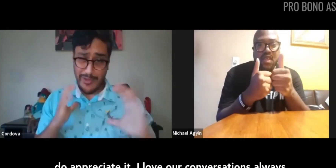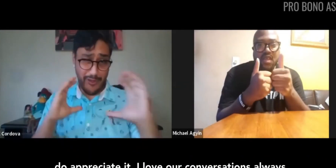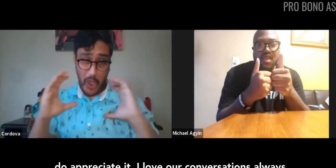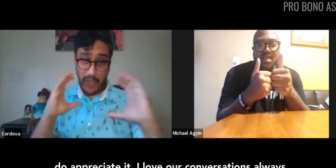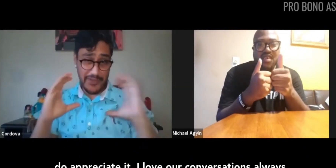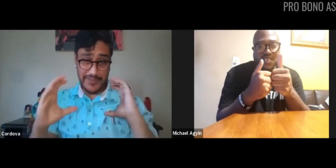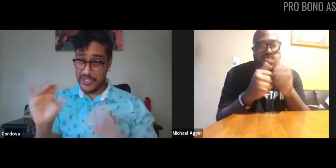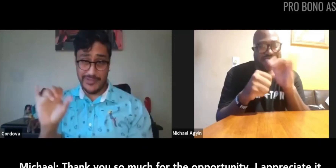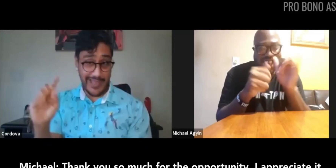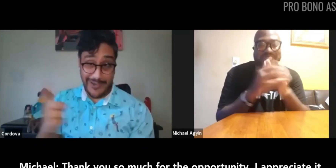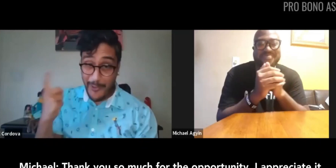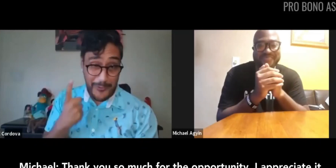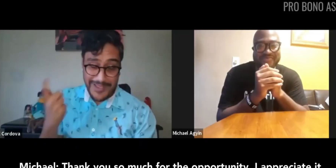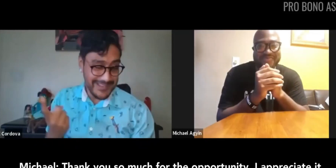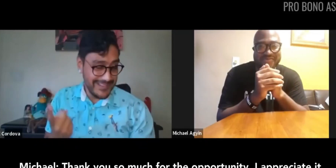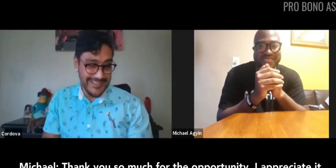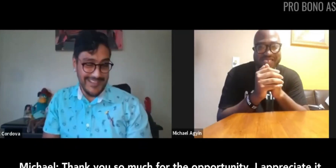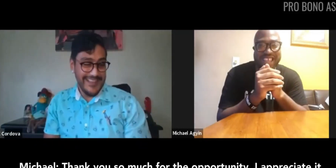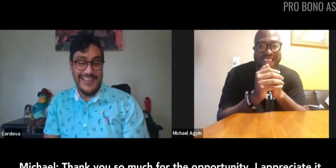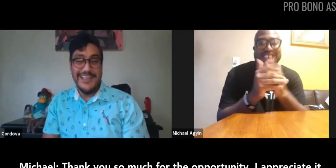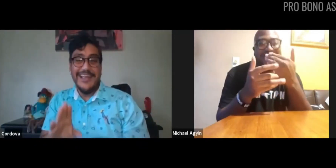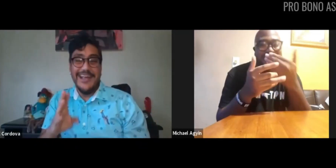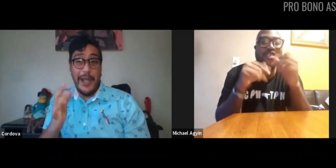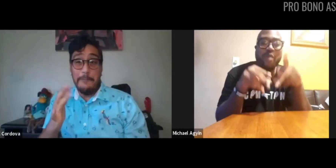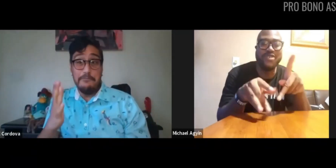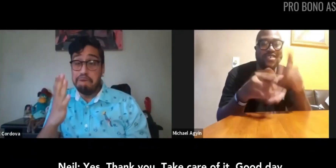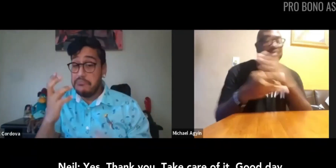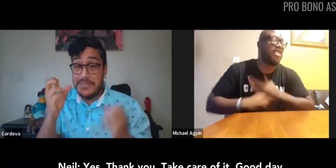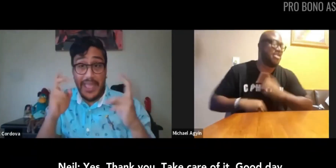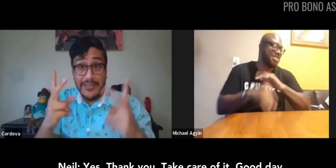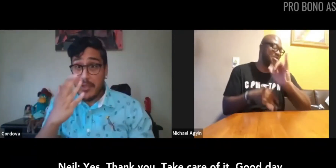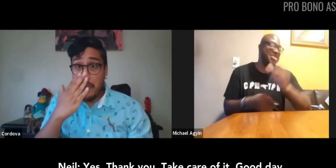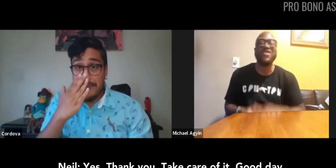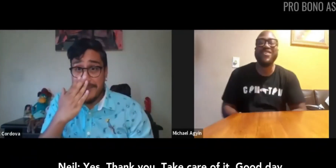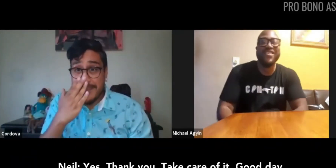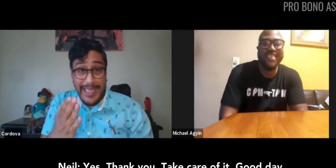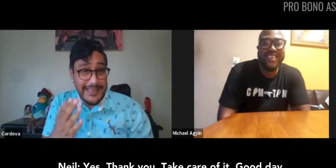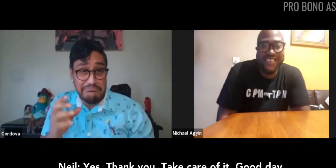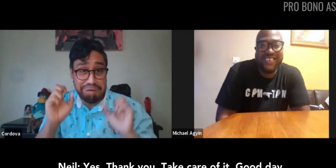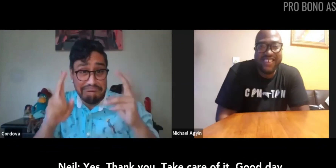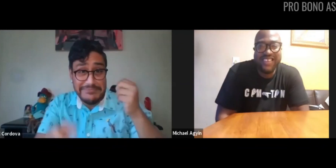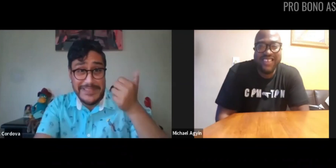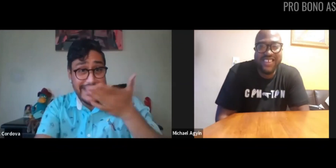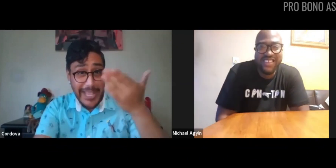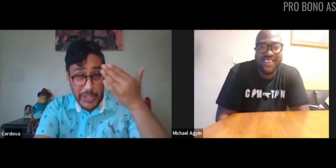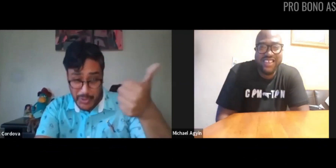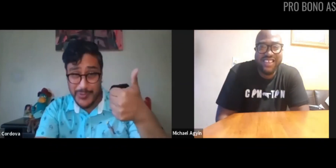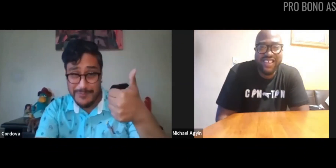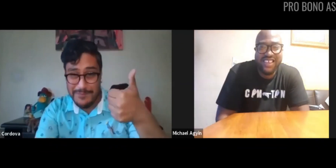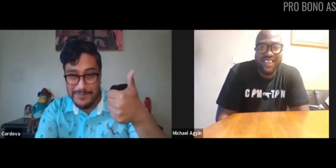conversations always. Thank you so much for the opportunity. I appreciate it. Yes, thank you. Take care. Have a good day.